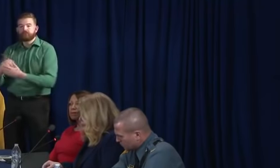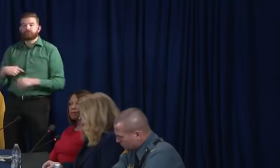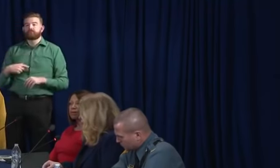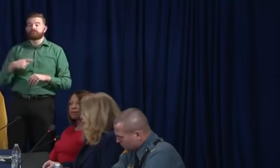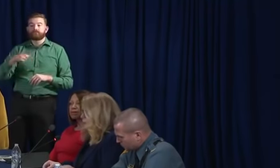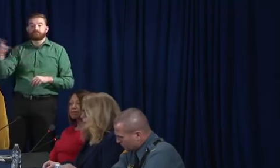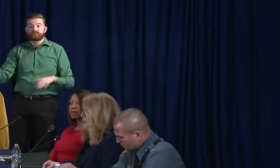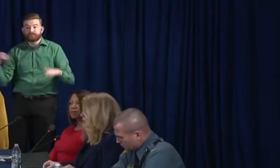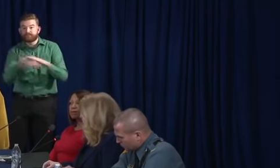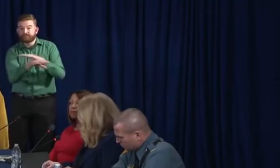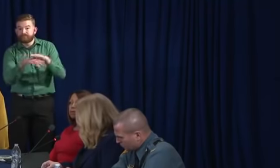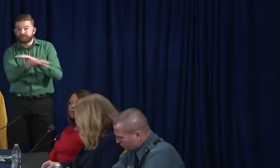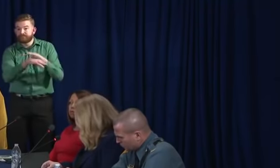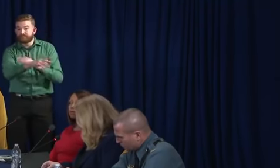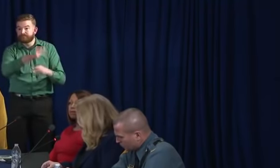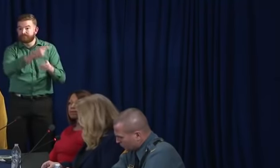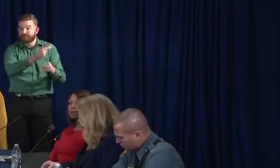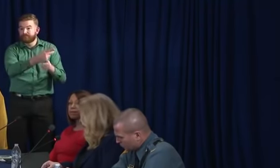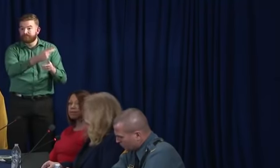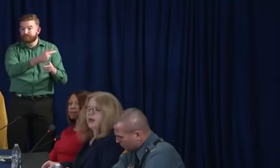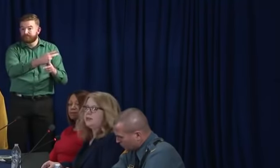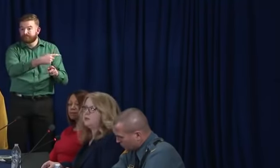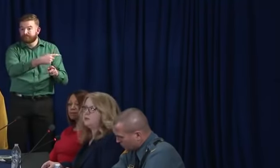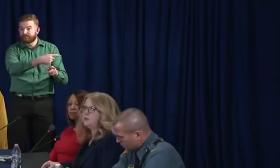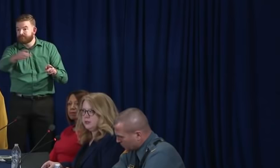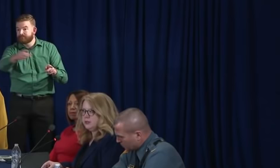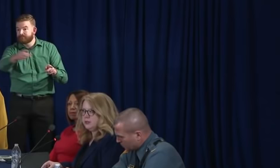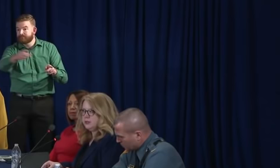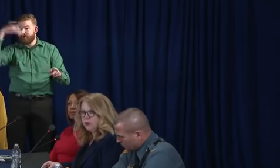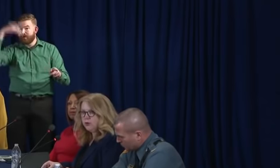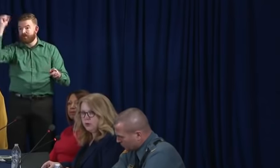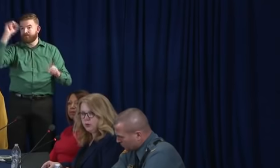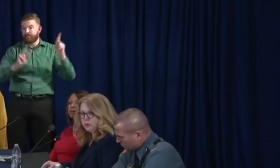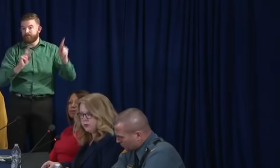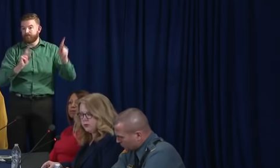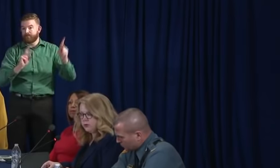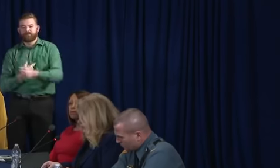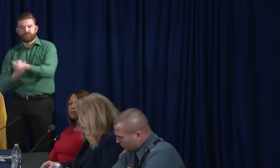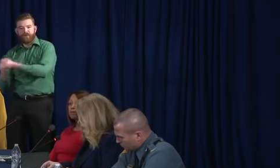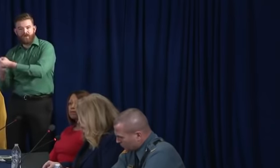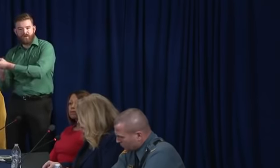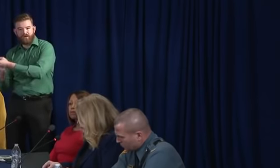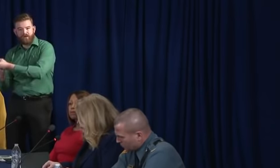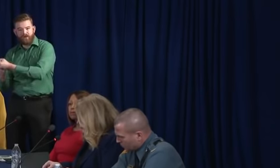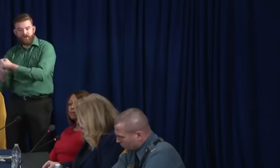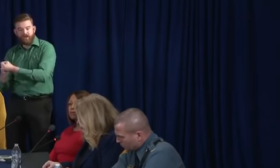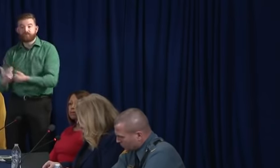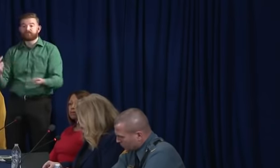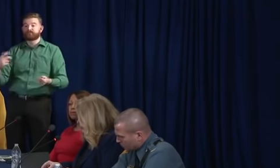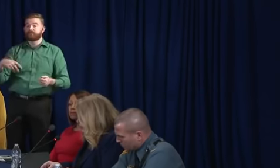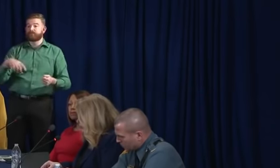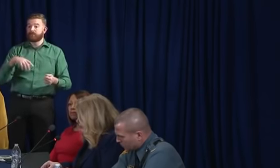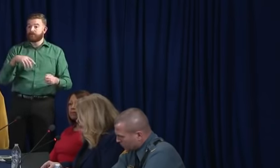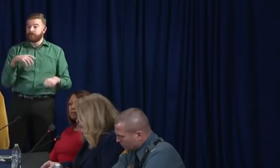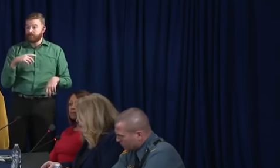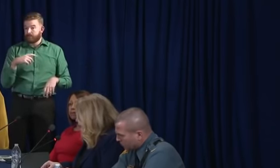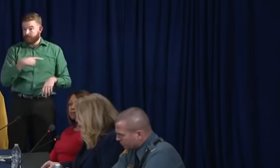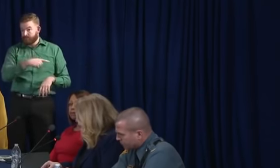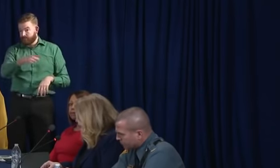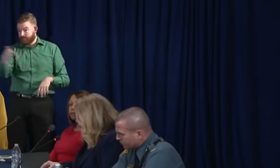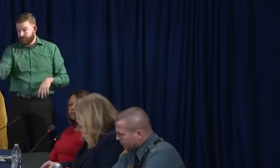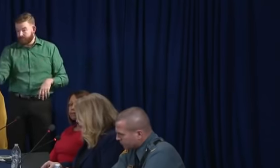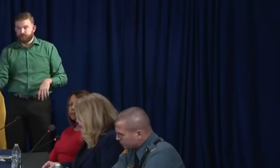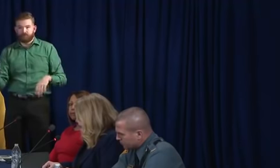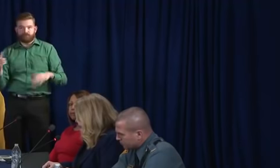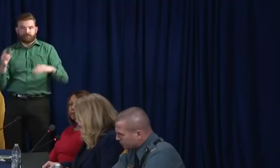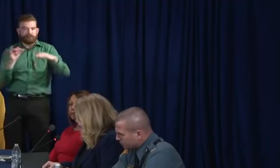residents, in addition to in nursing homes, but as importantly, in their homes across the state. We're working to support